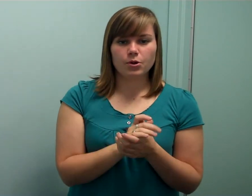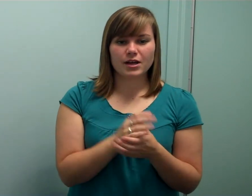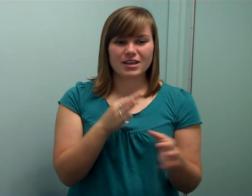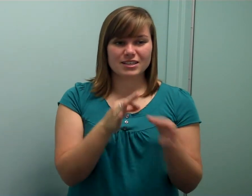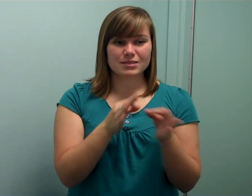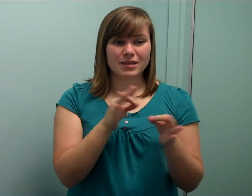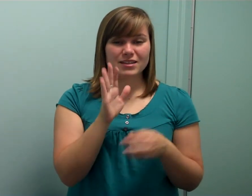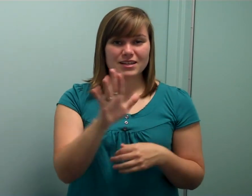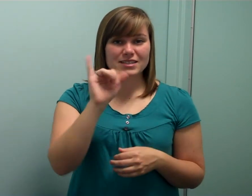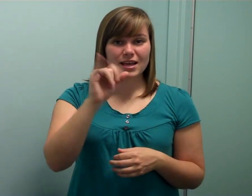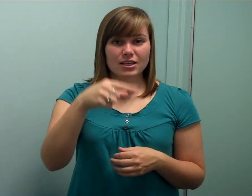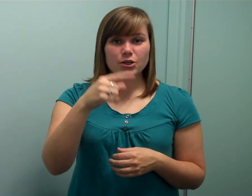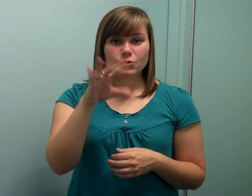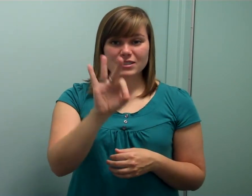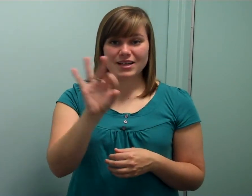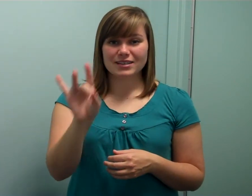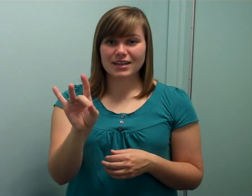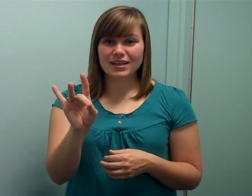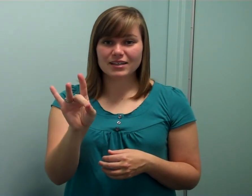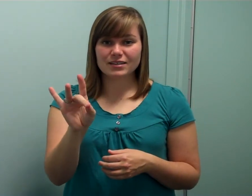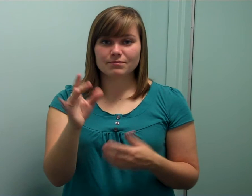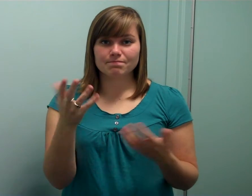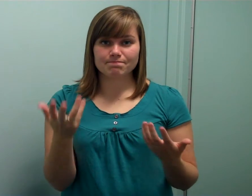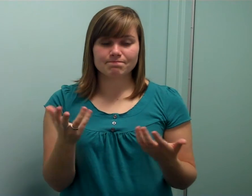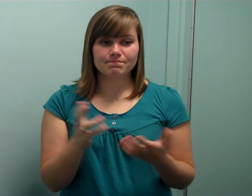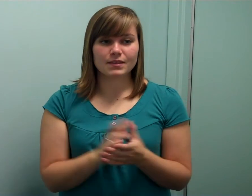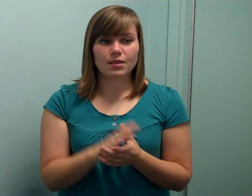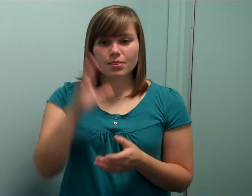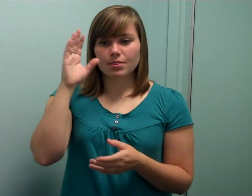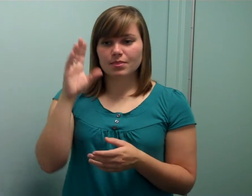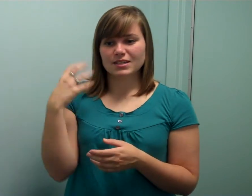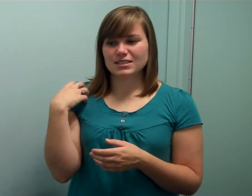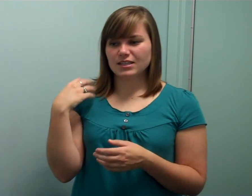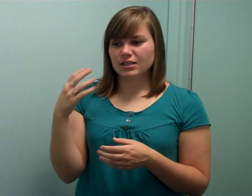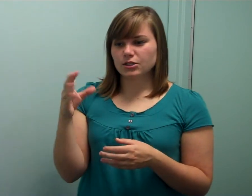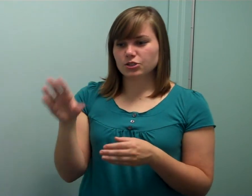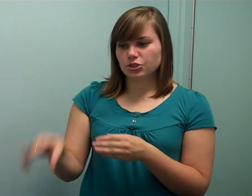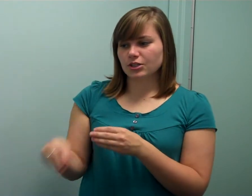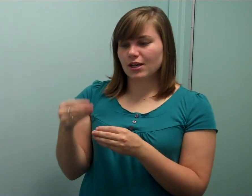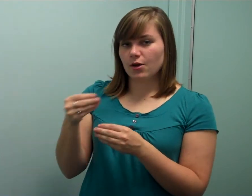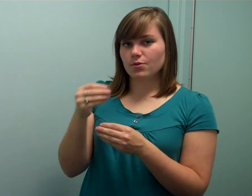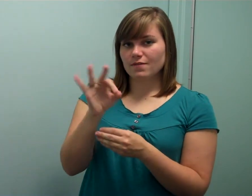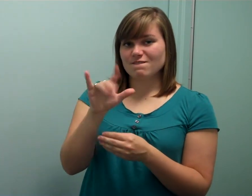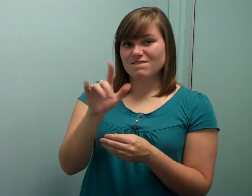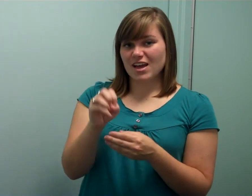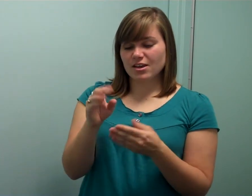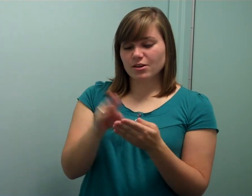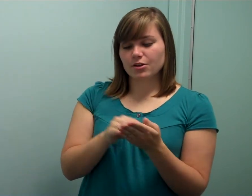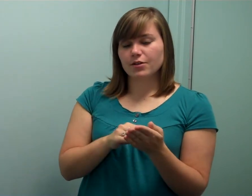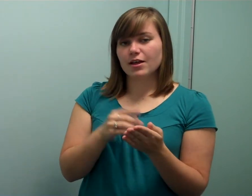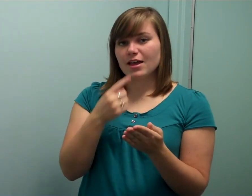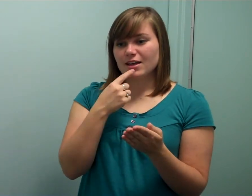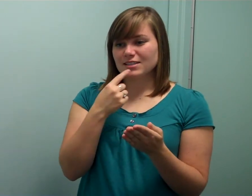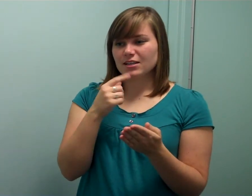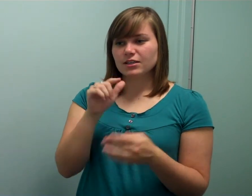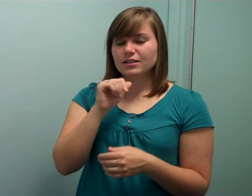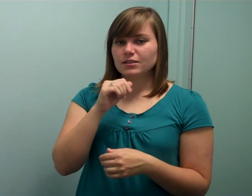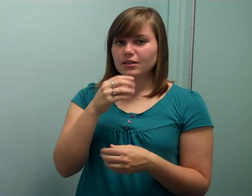IQ of 98. The dean took out the file and explained to the young man, "You don't have an IQ of